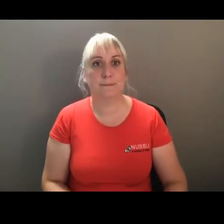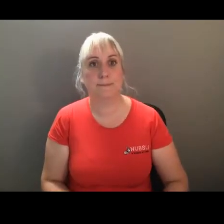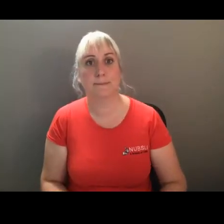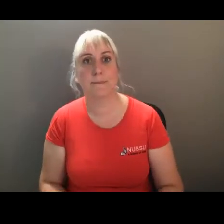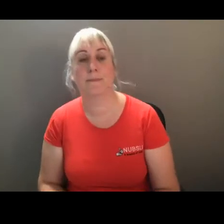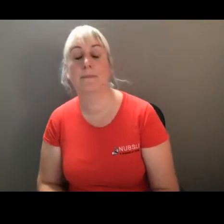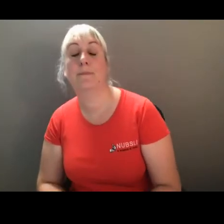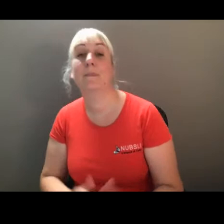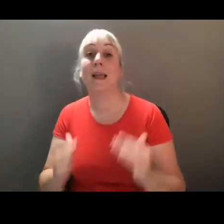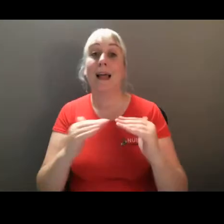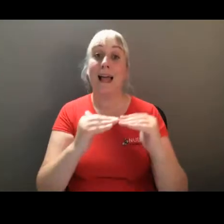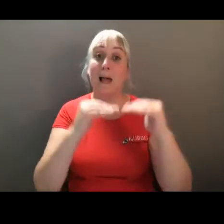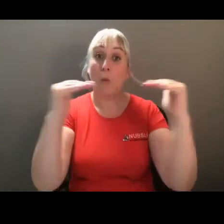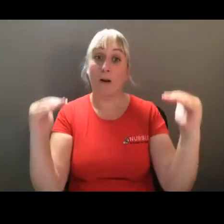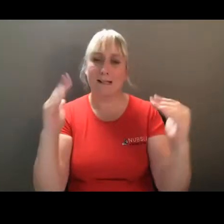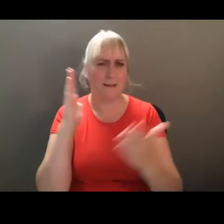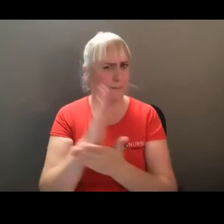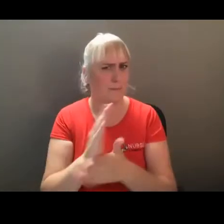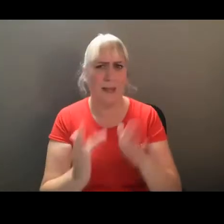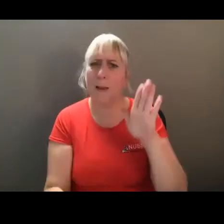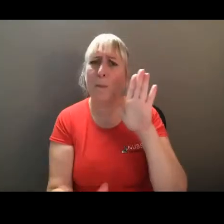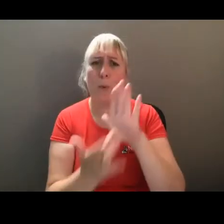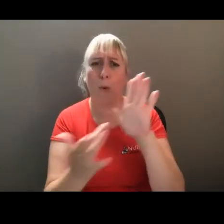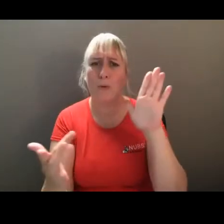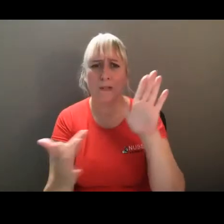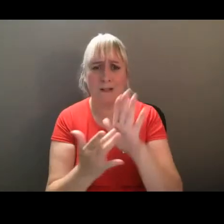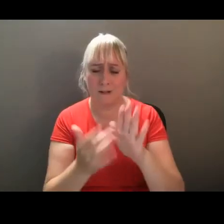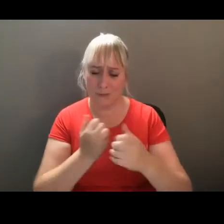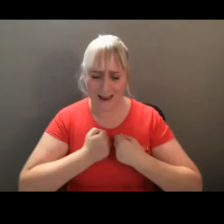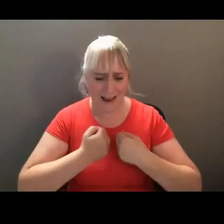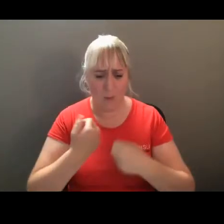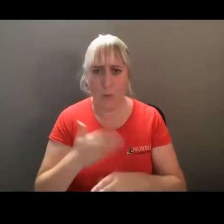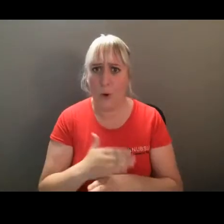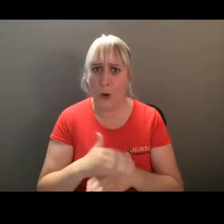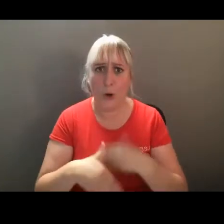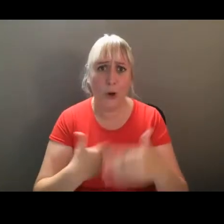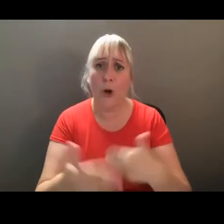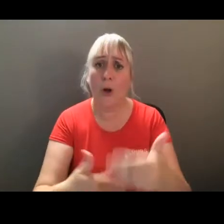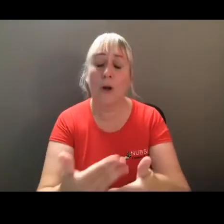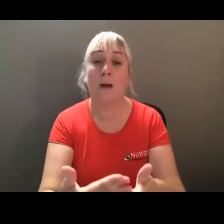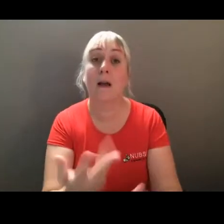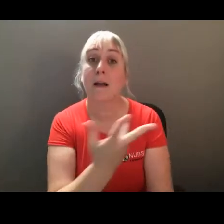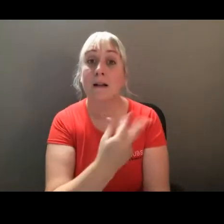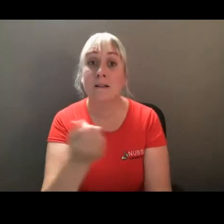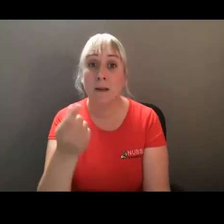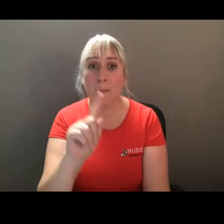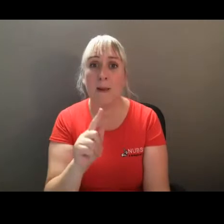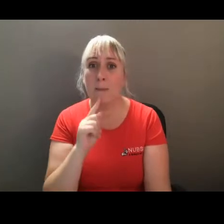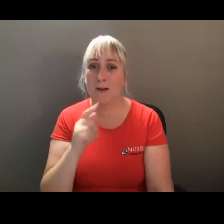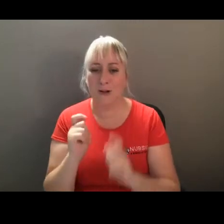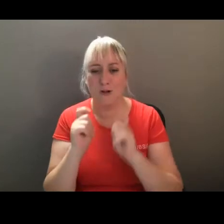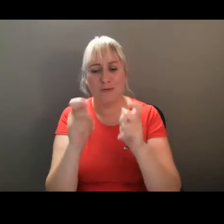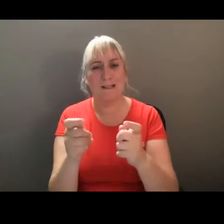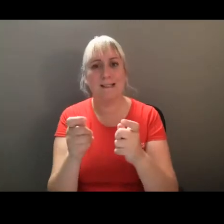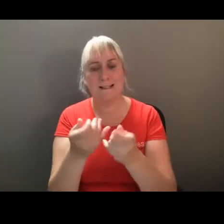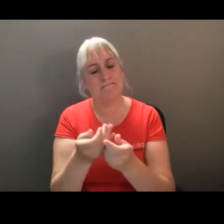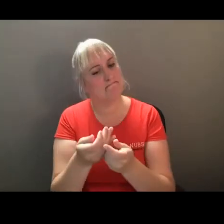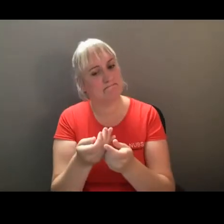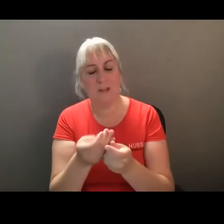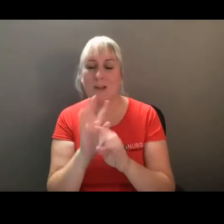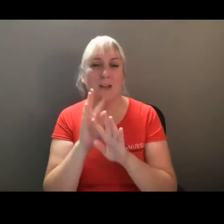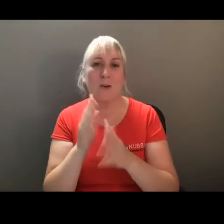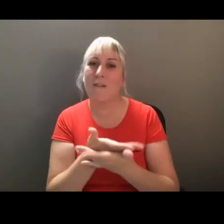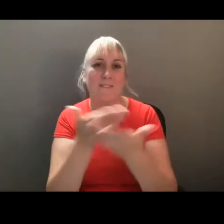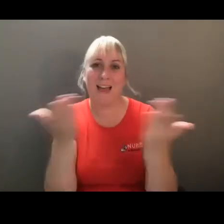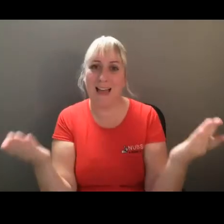So equality is very important to the Commission's work. Some people are treated unfairly by the current benefit system.